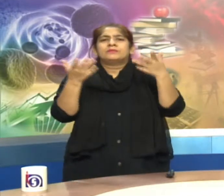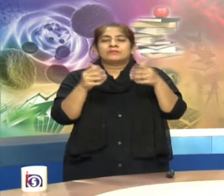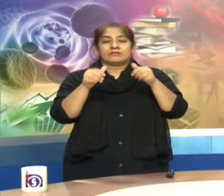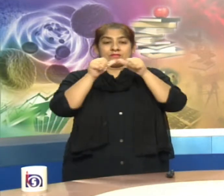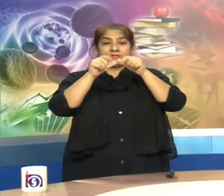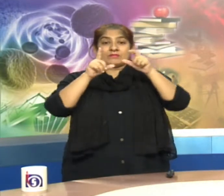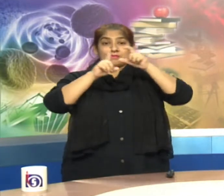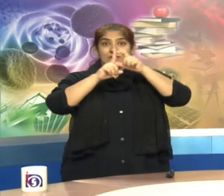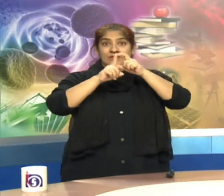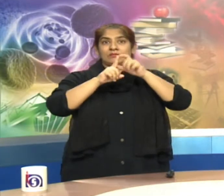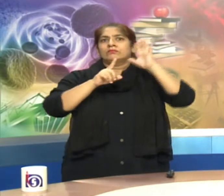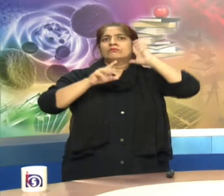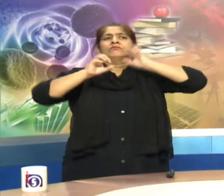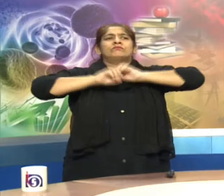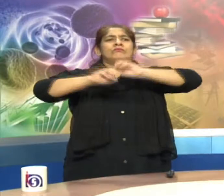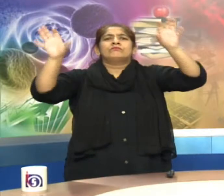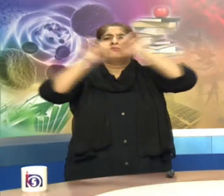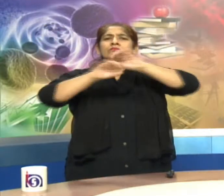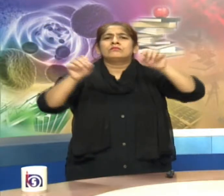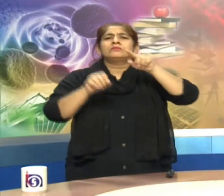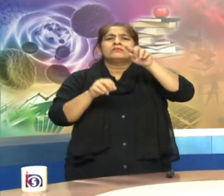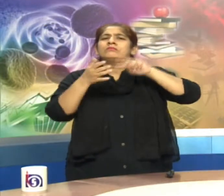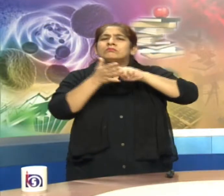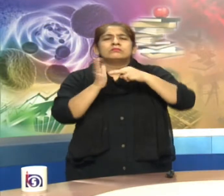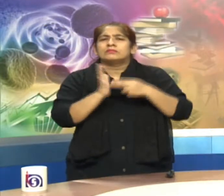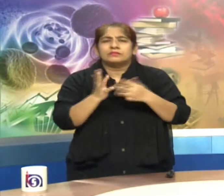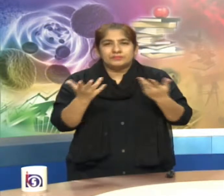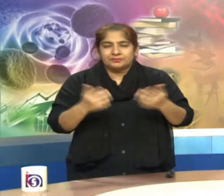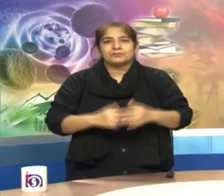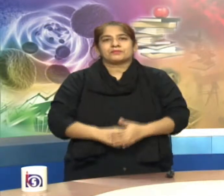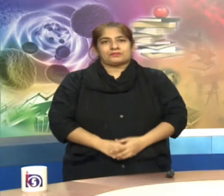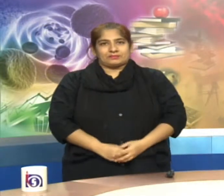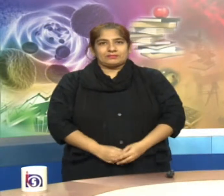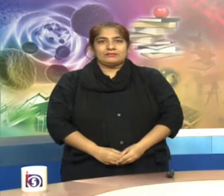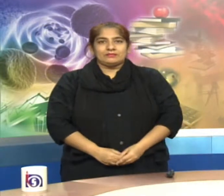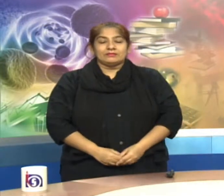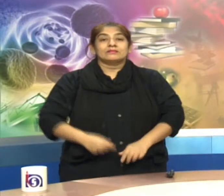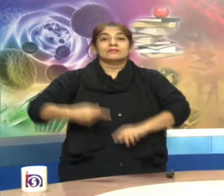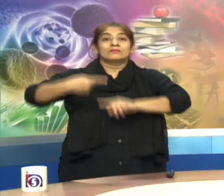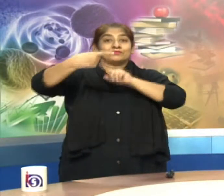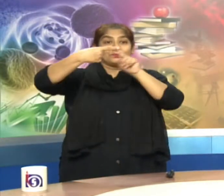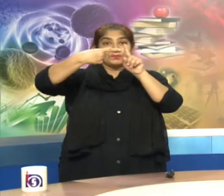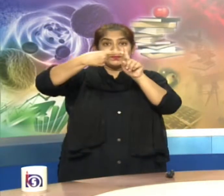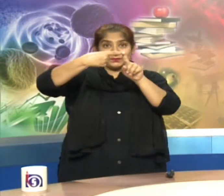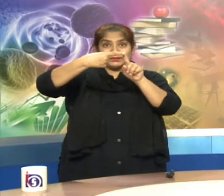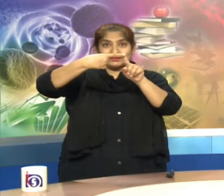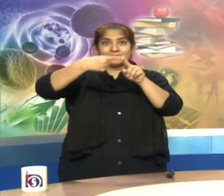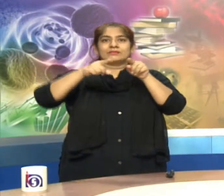It will be now easy for you. Let us first begin with advertising.